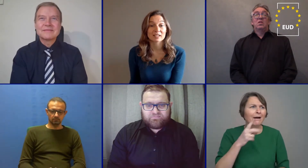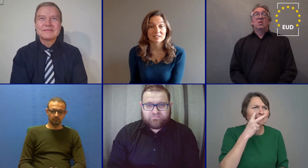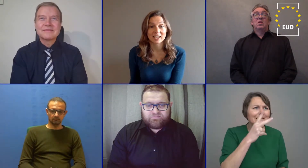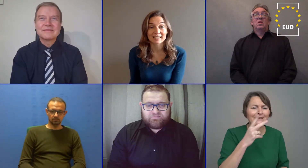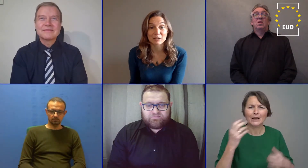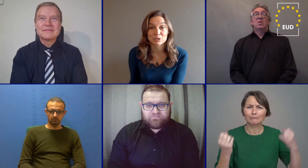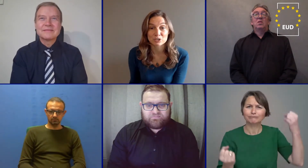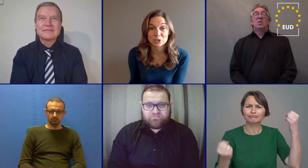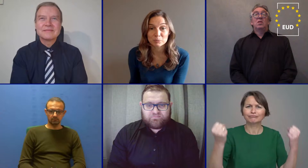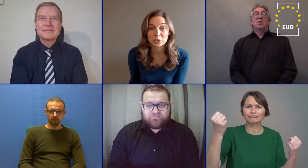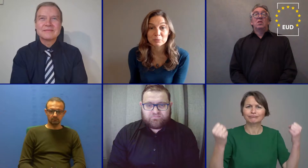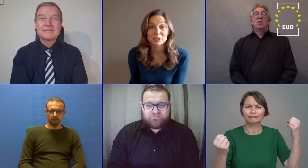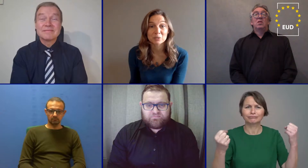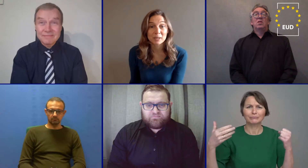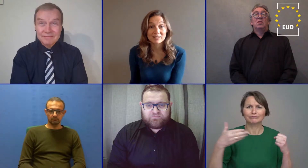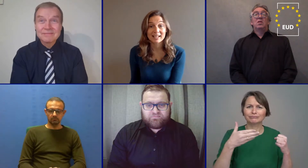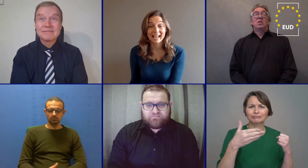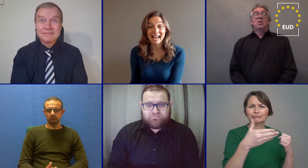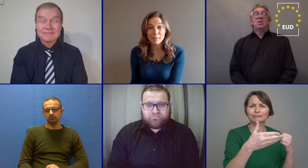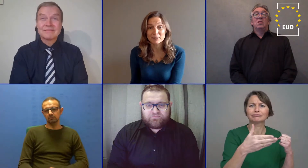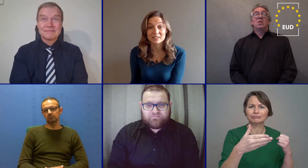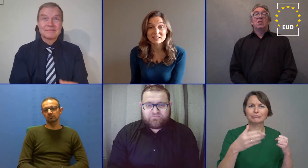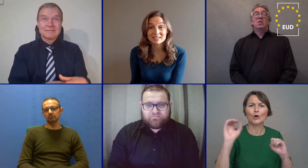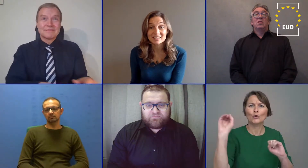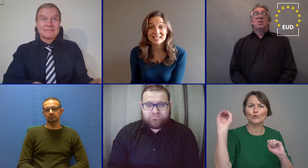a sign language interpreter, but the way that happened